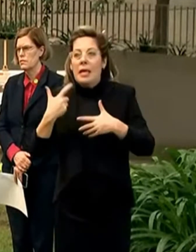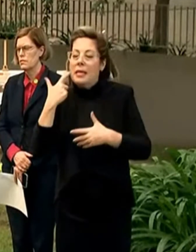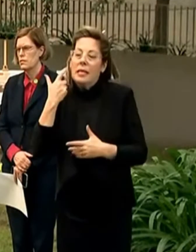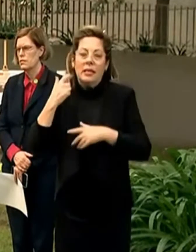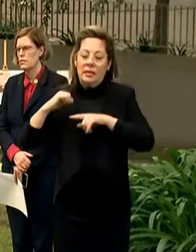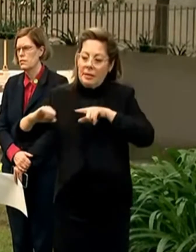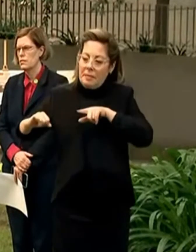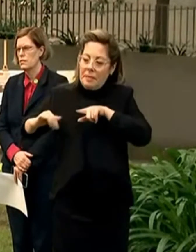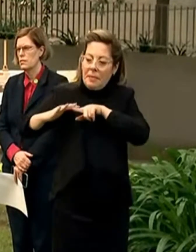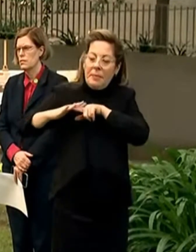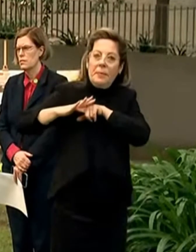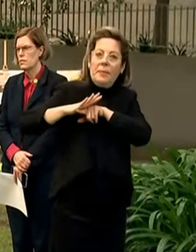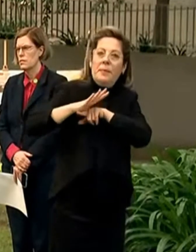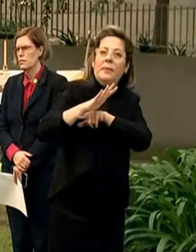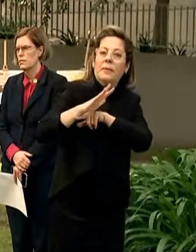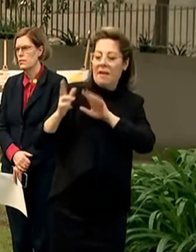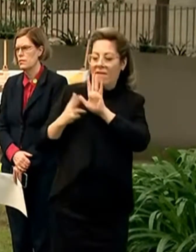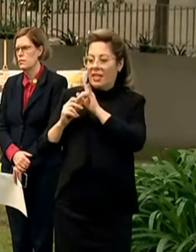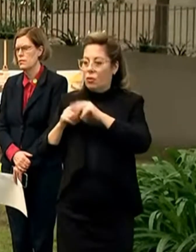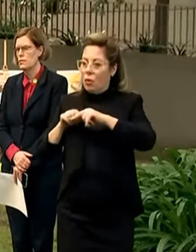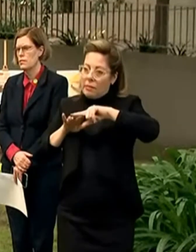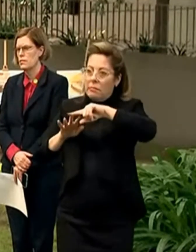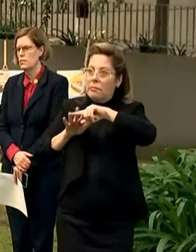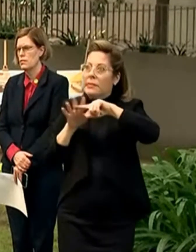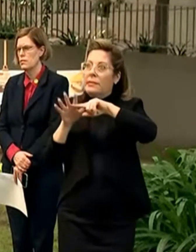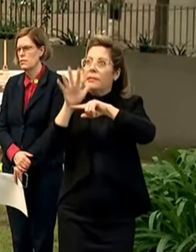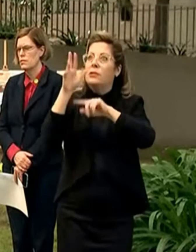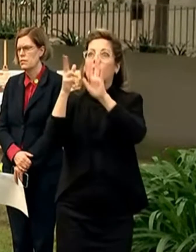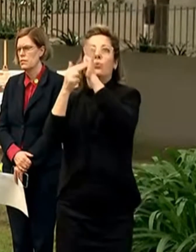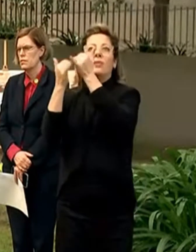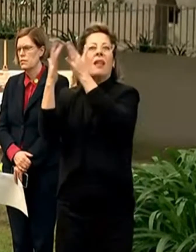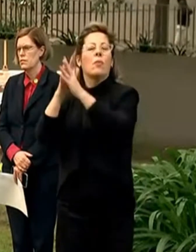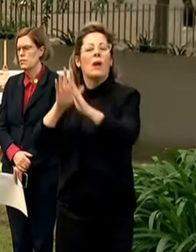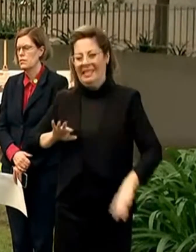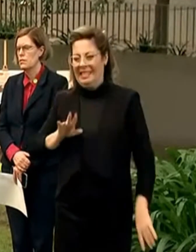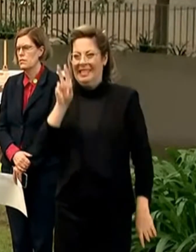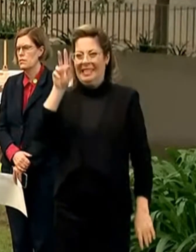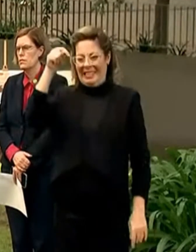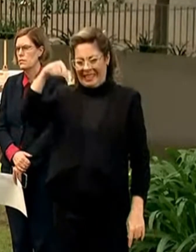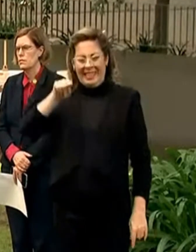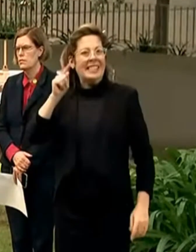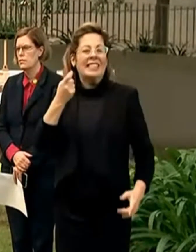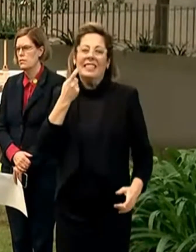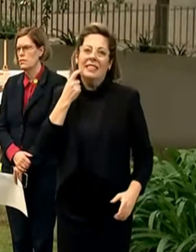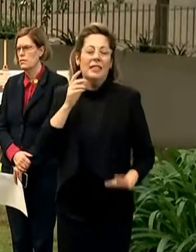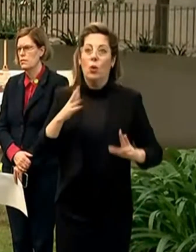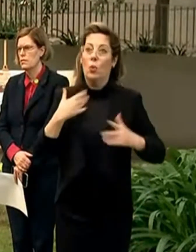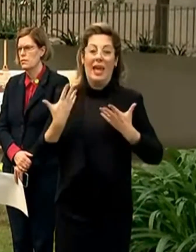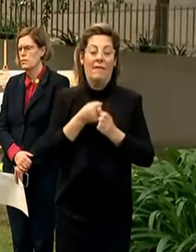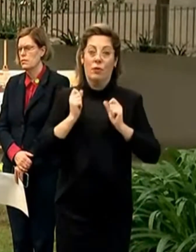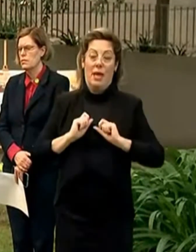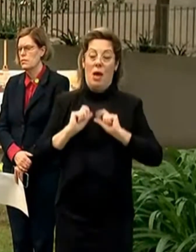residents or residents from other states that are going back to their home states. So we do all need to continue to be on high alert. And please